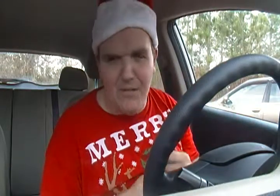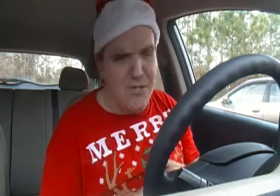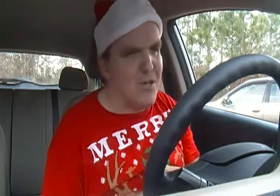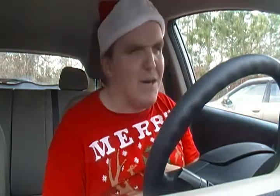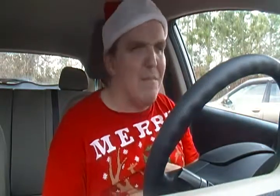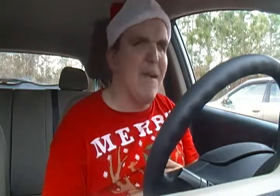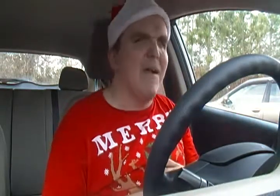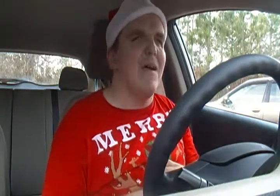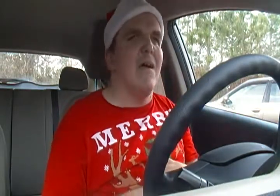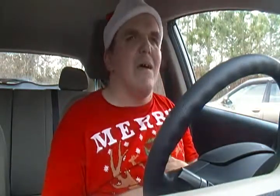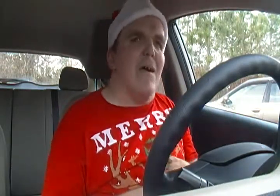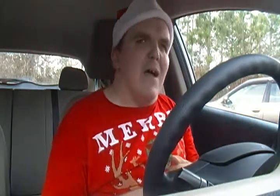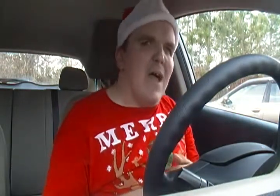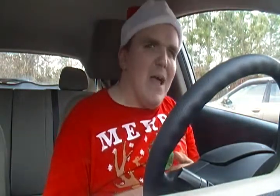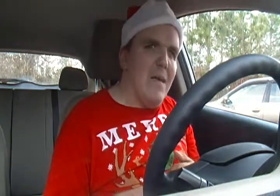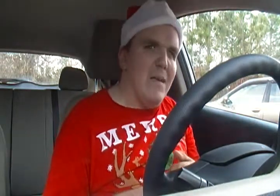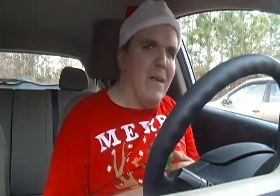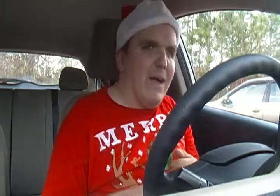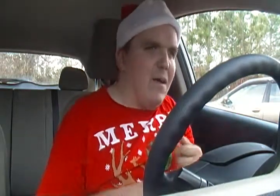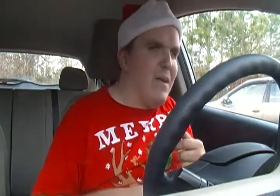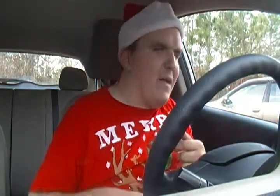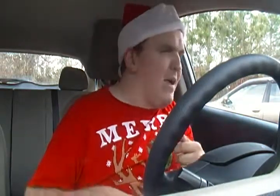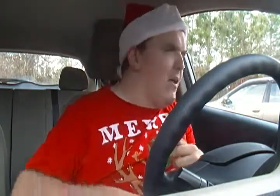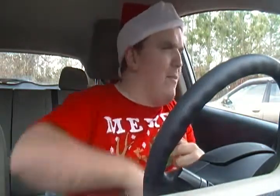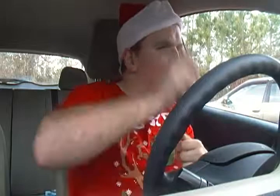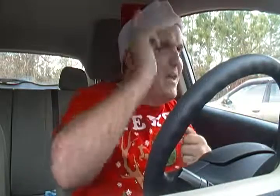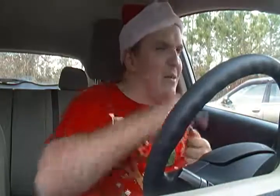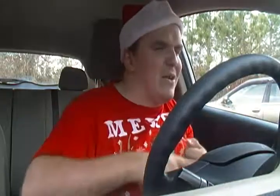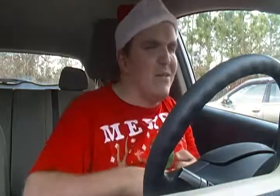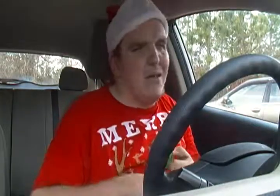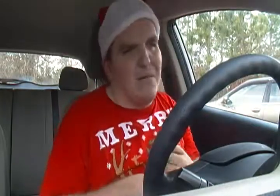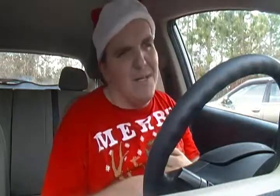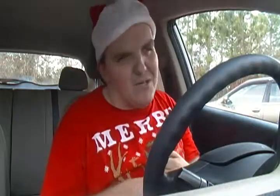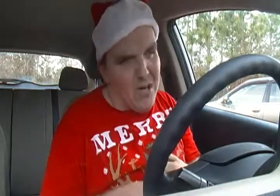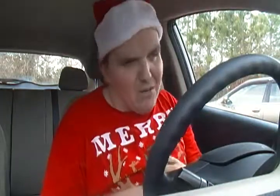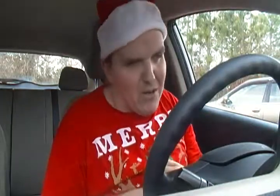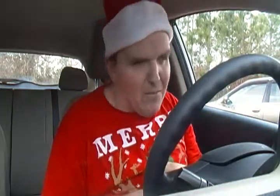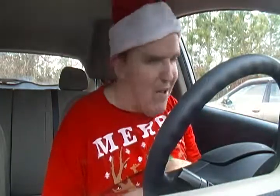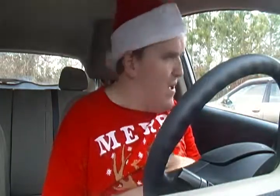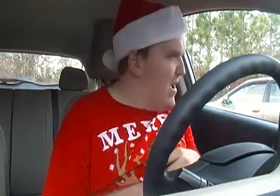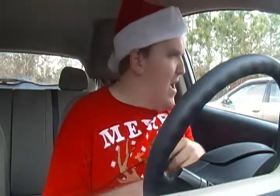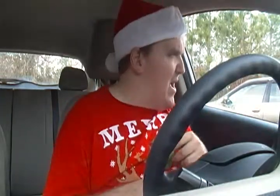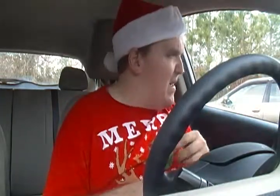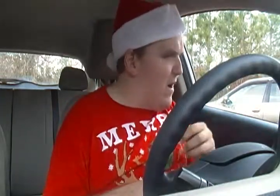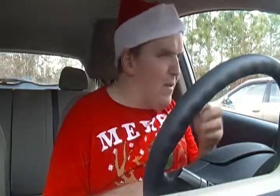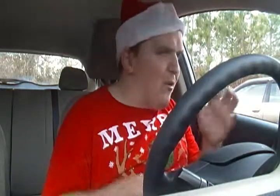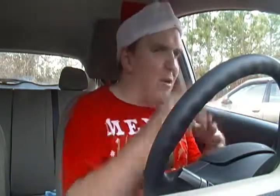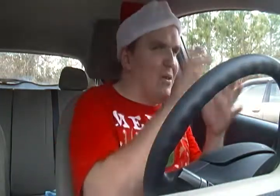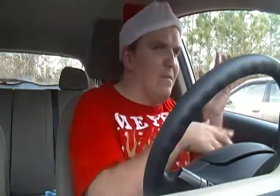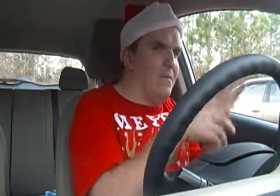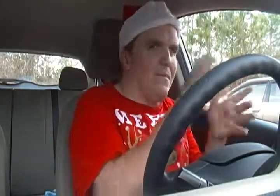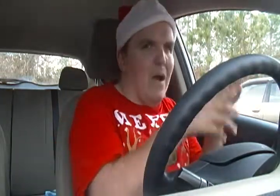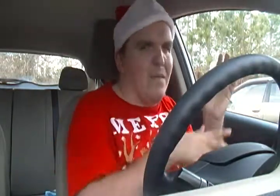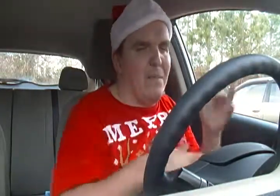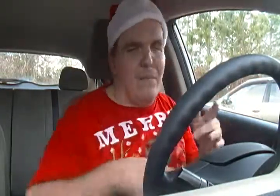across the street and he's like they're like okay boys get upstairs and go to bed they'll see them will come and then all the boys are the